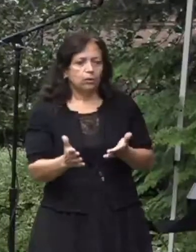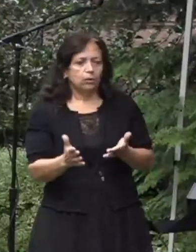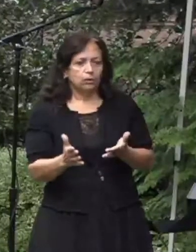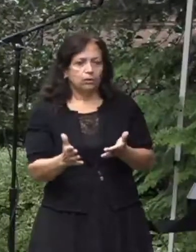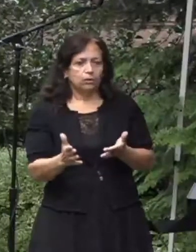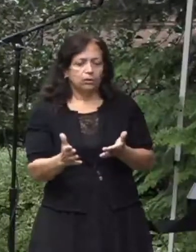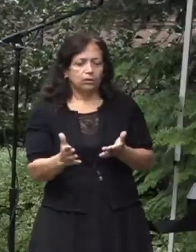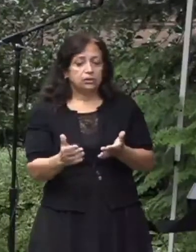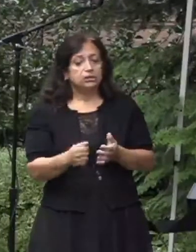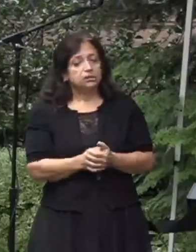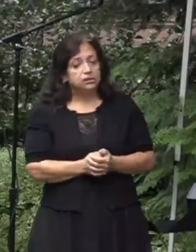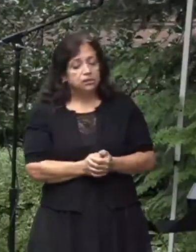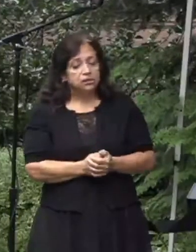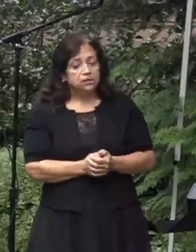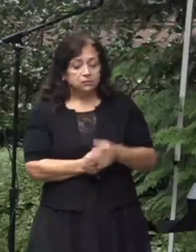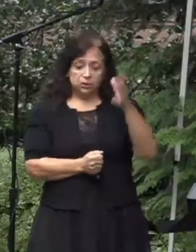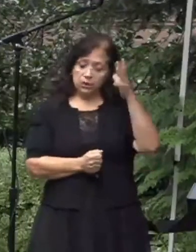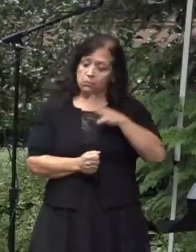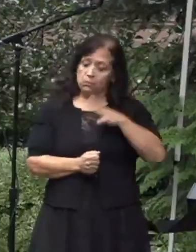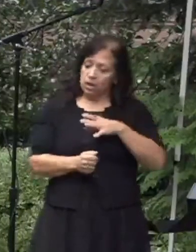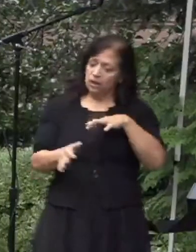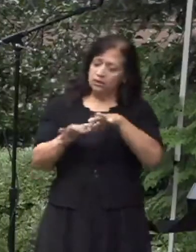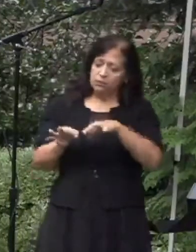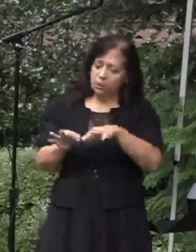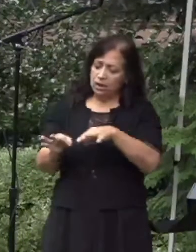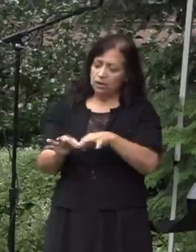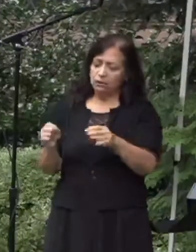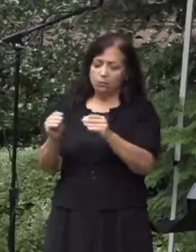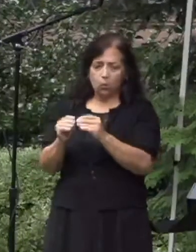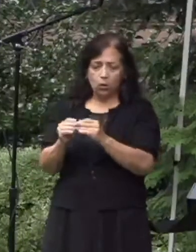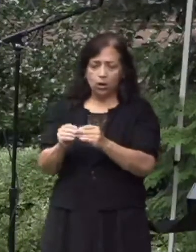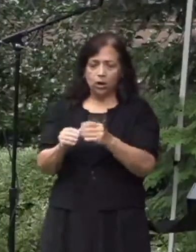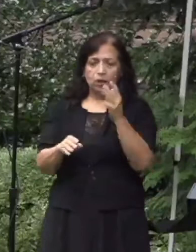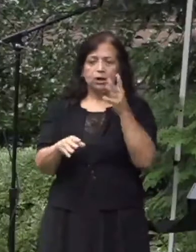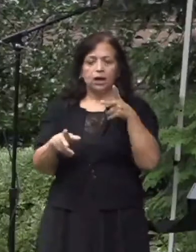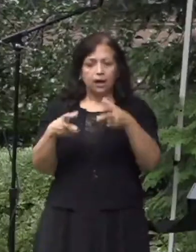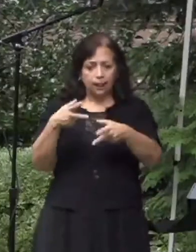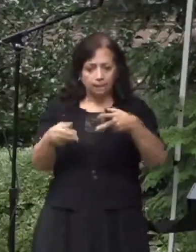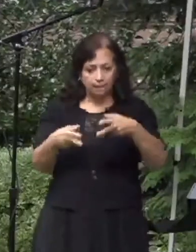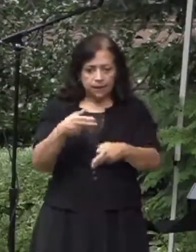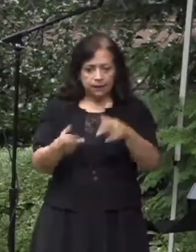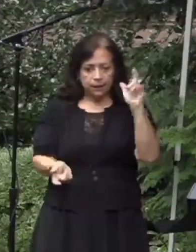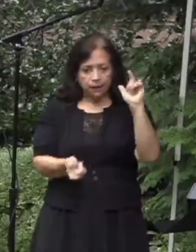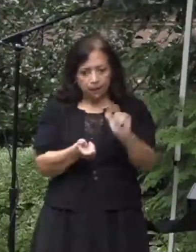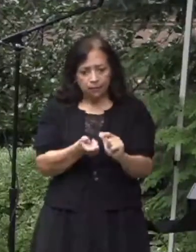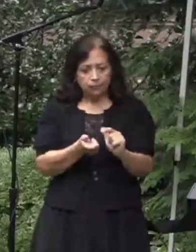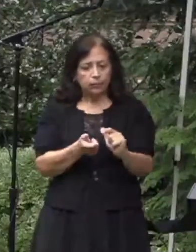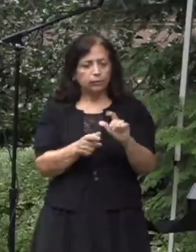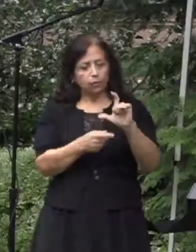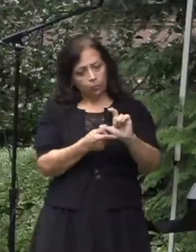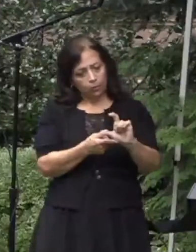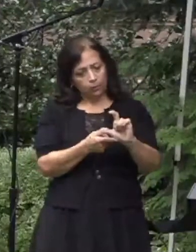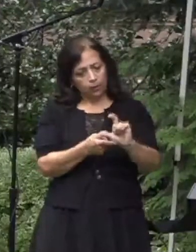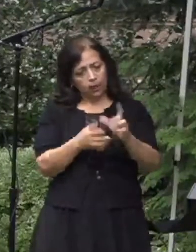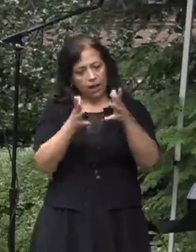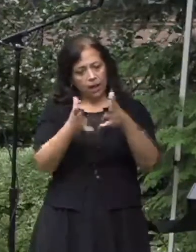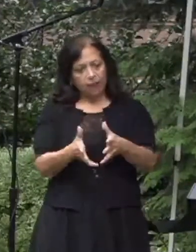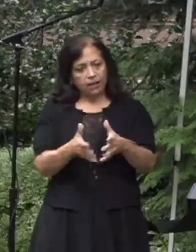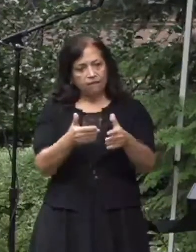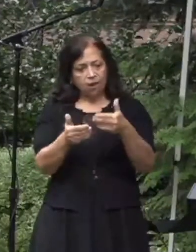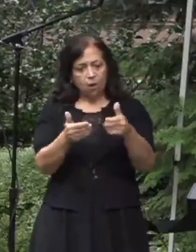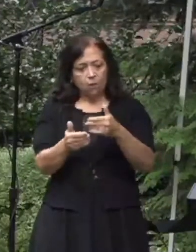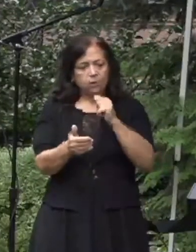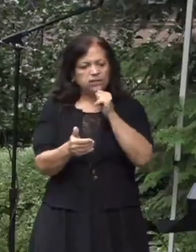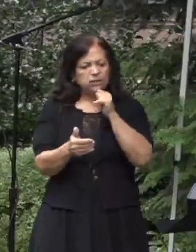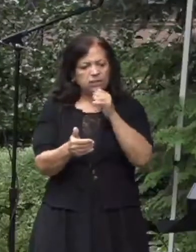plant. The man replied, "No. Cut it down to a stump. Leave